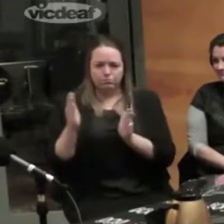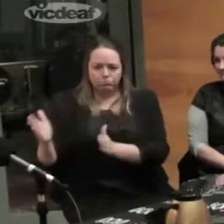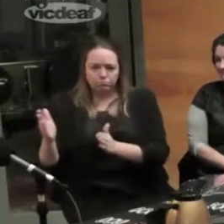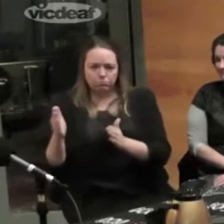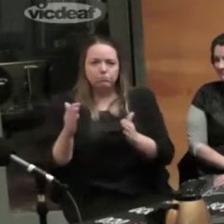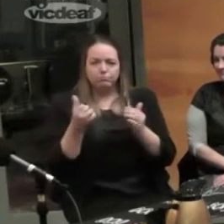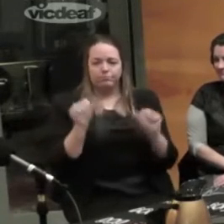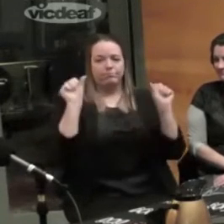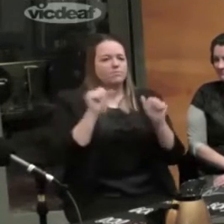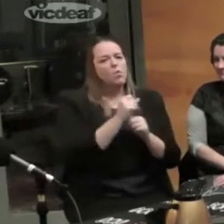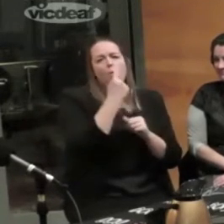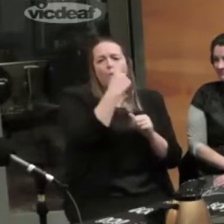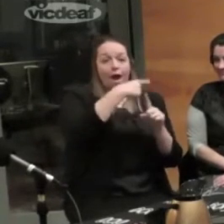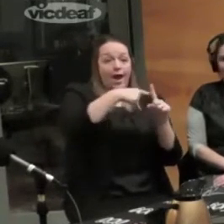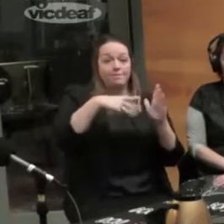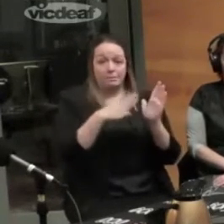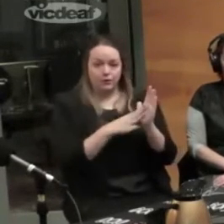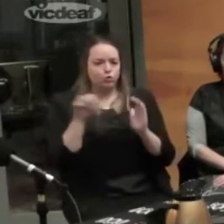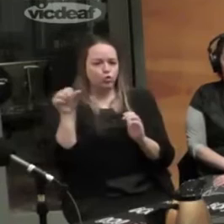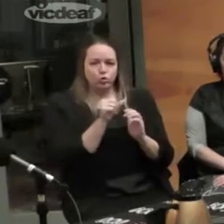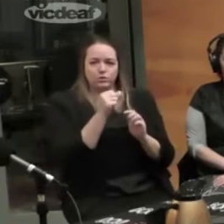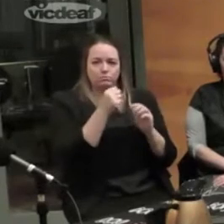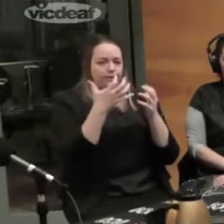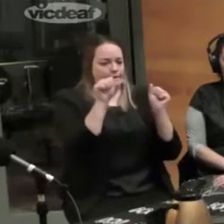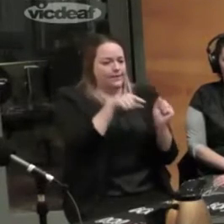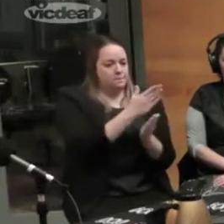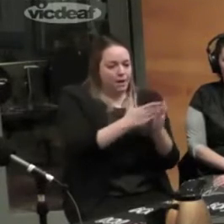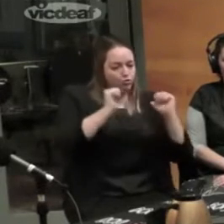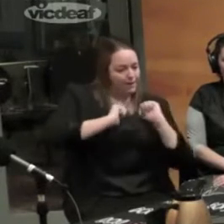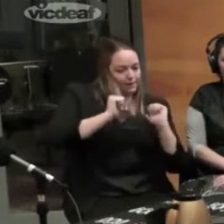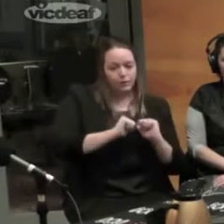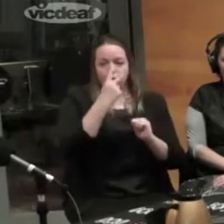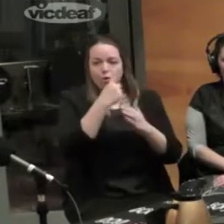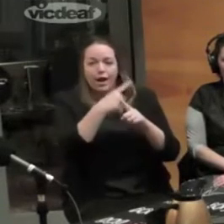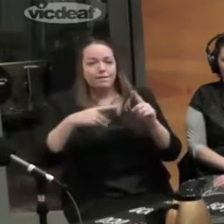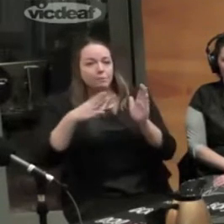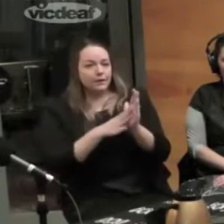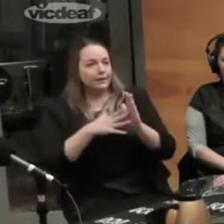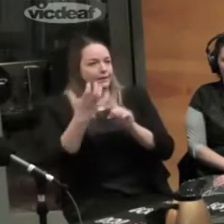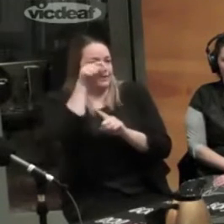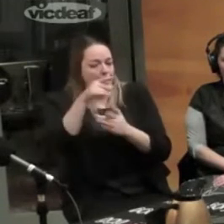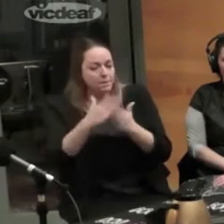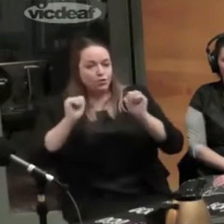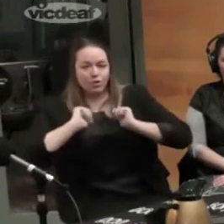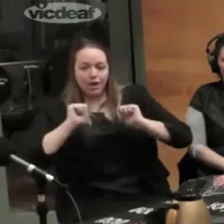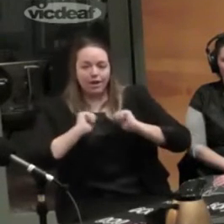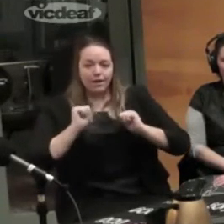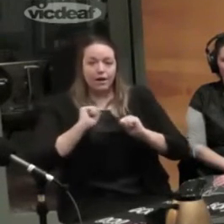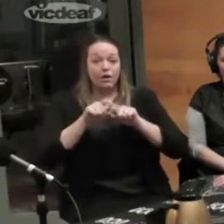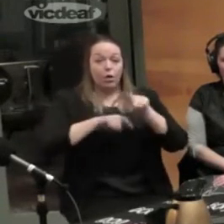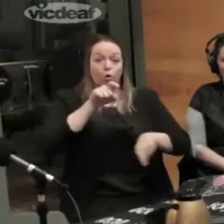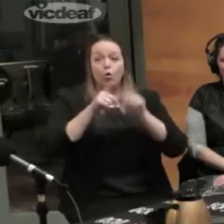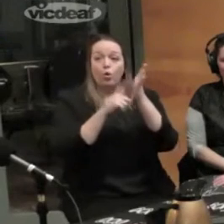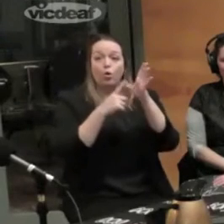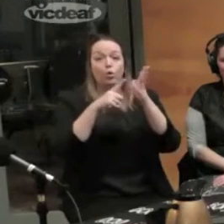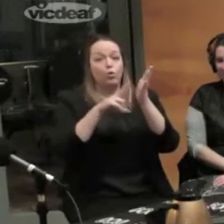you know, 1.5 minutes to do a certain part of the training, 2.5 for the next, and for the launch, you get about, you know, 2 minutes